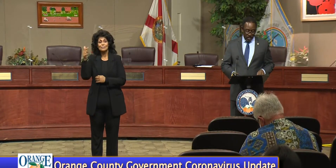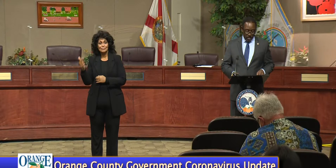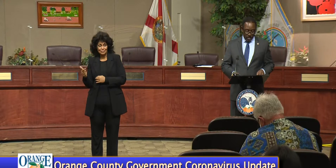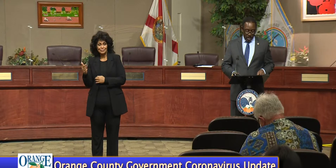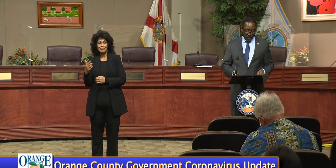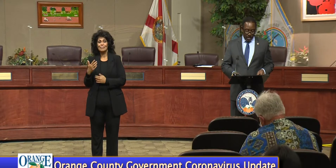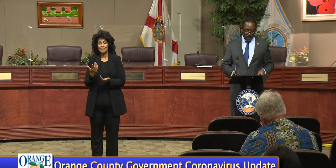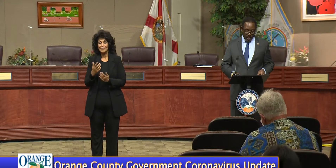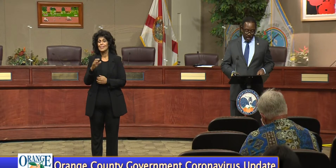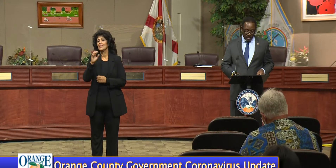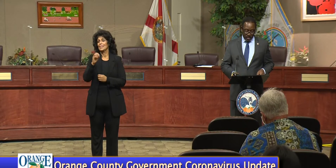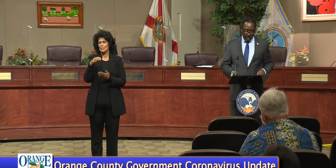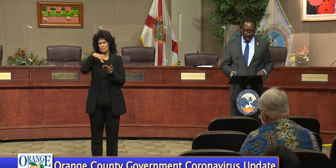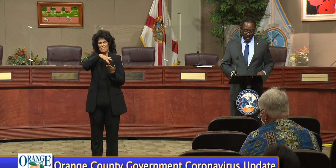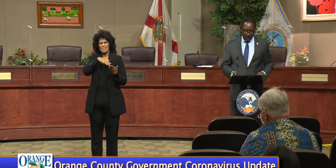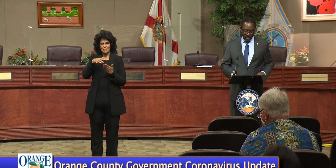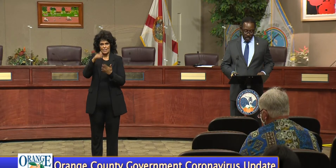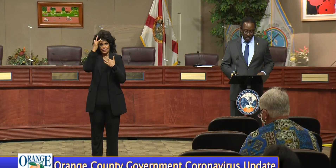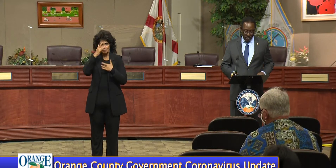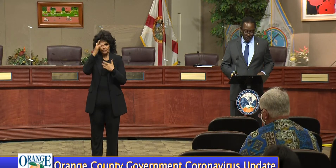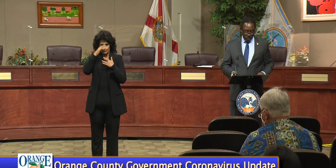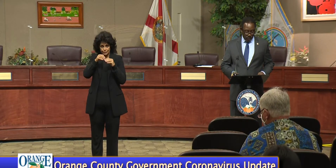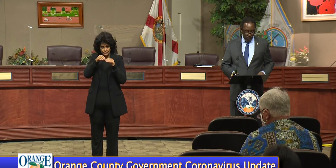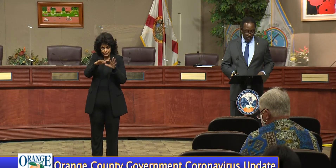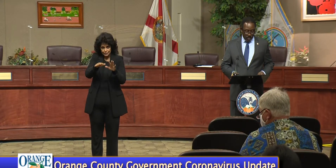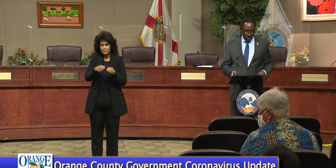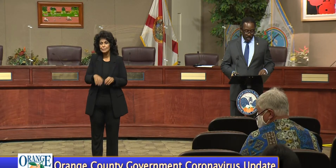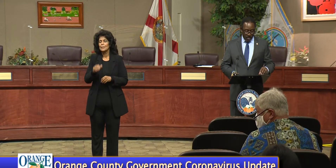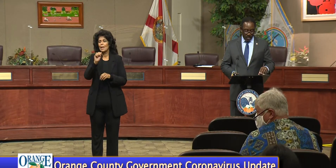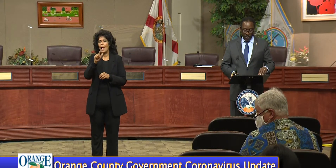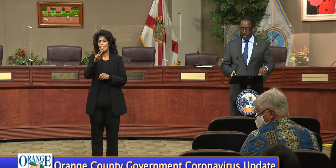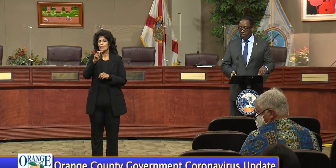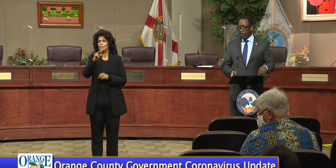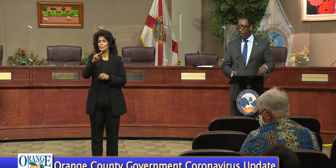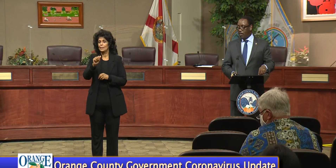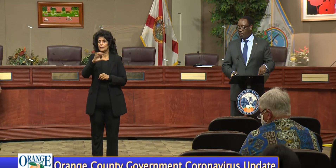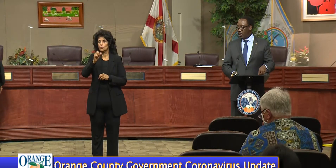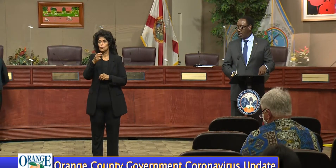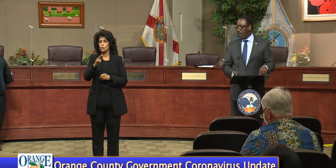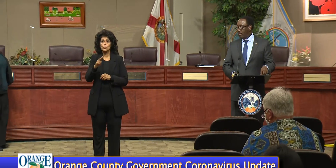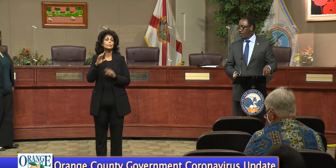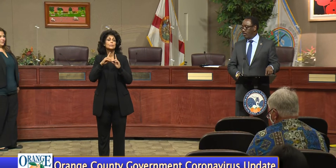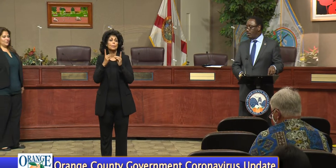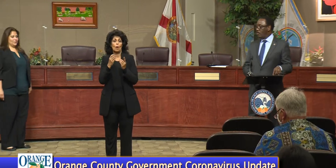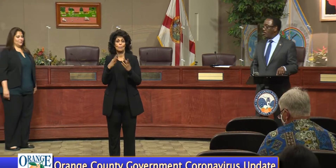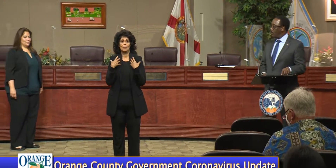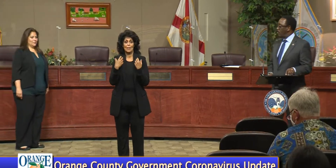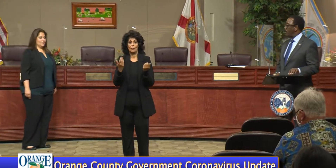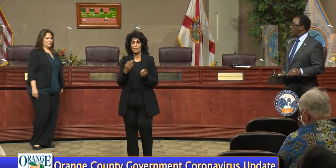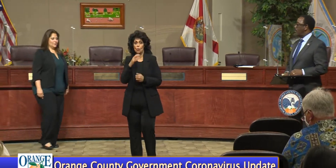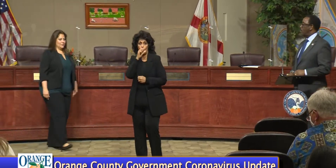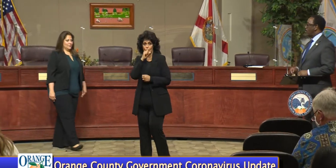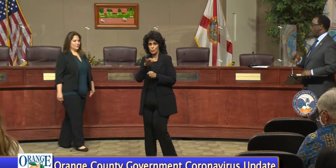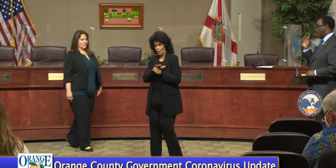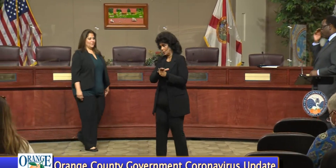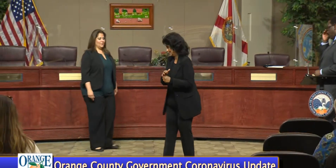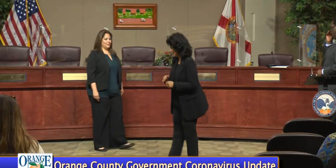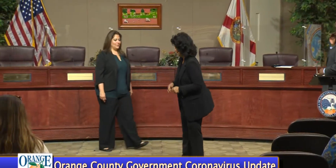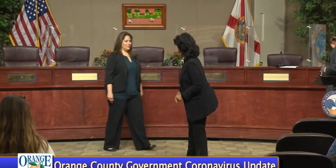the epidemiologist Alvina Chu from the Department of Health here in Orange County. Thank you, Mayor Demings.